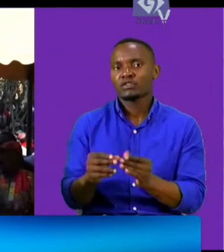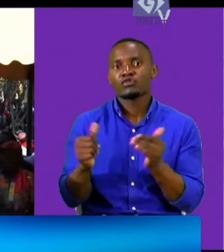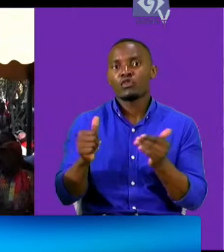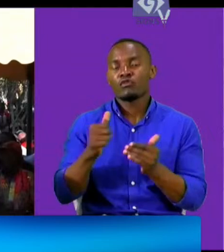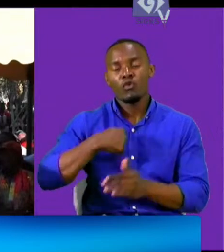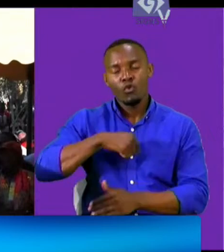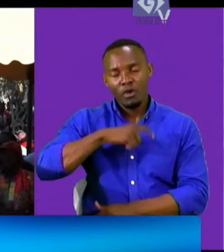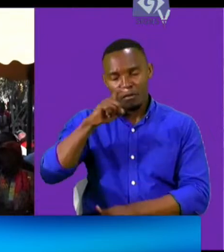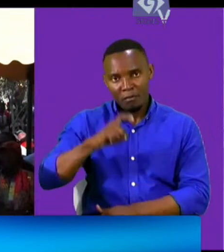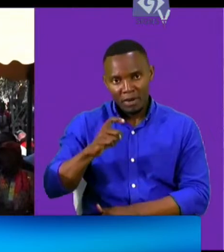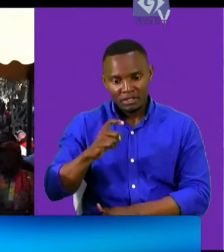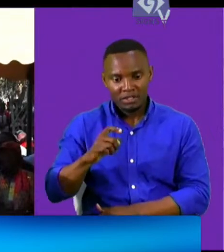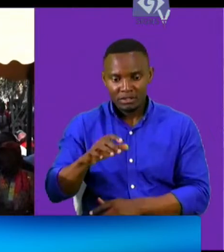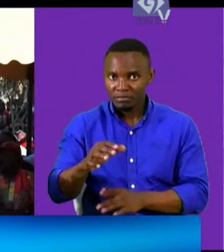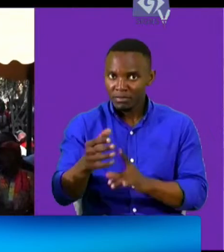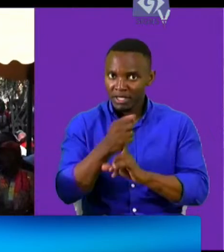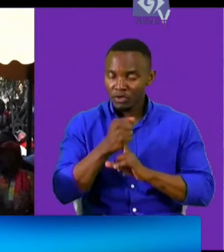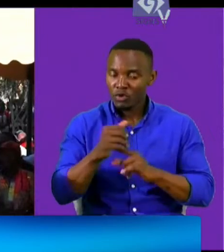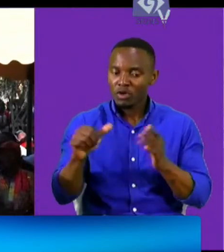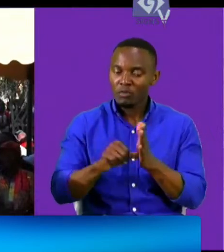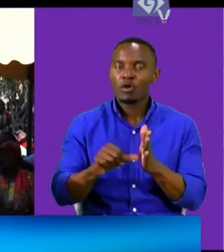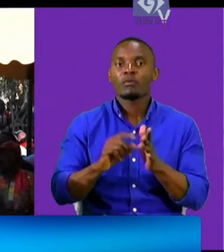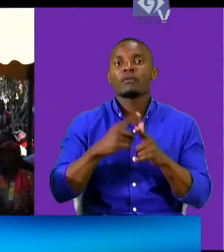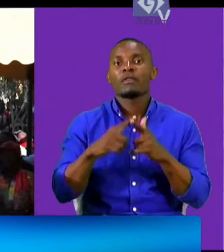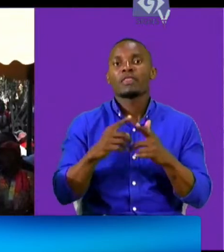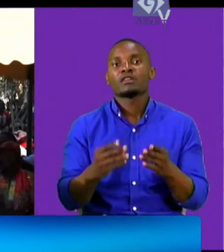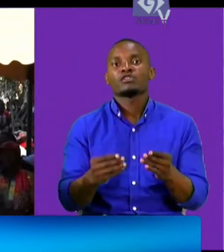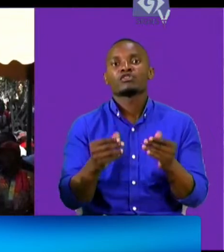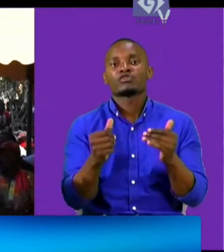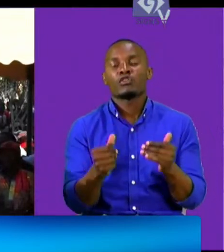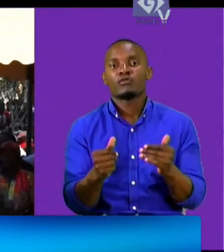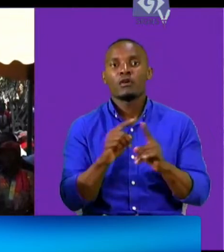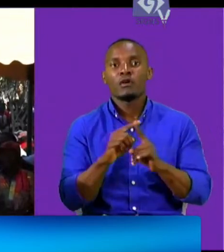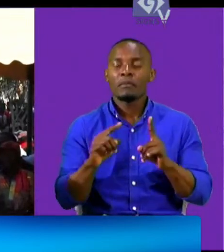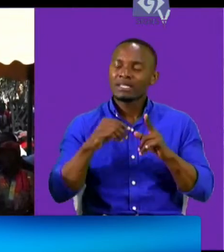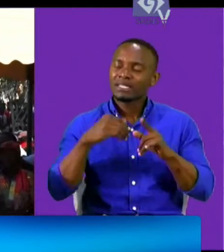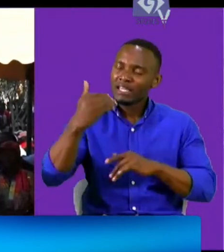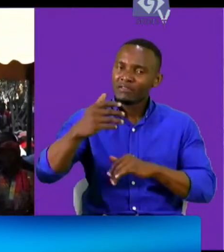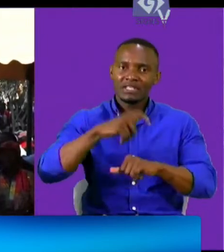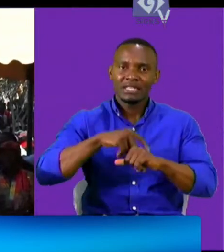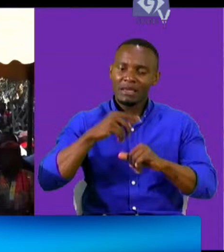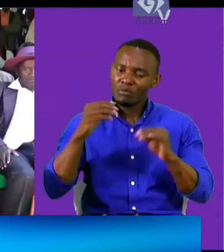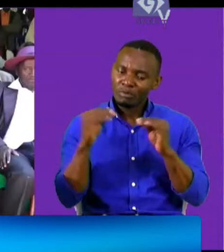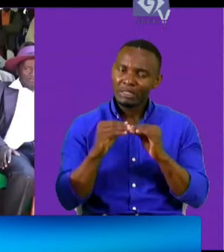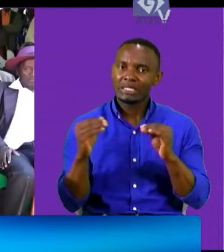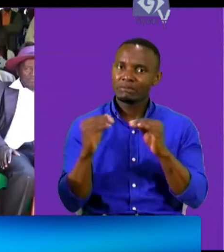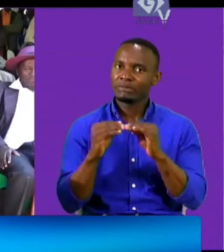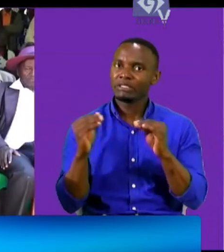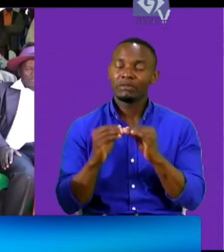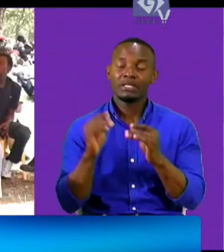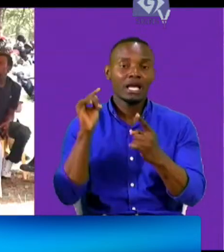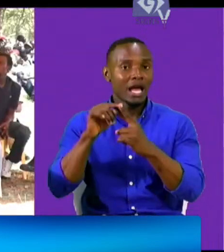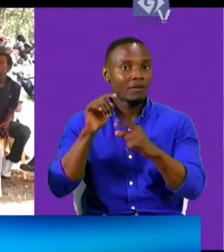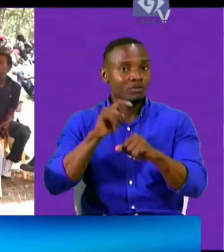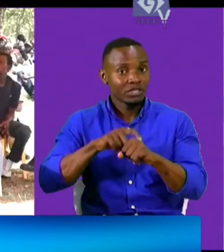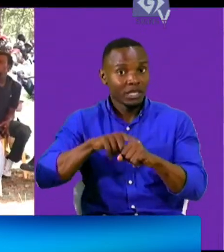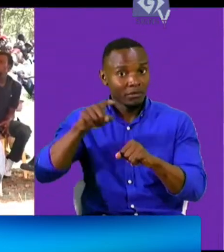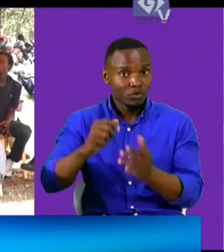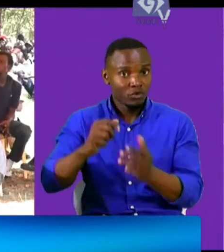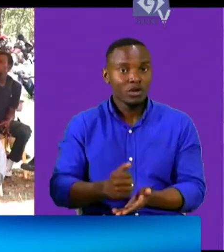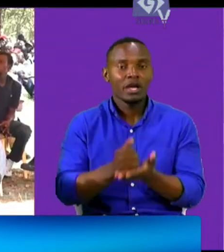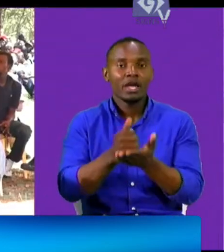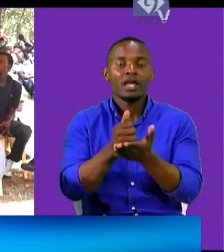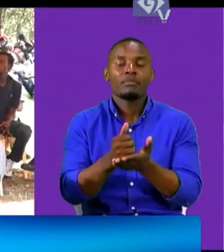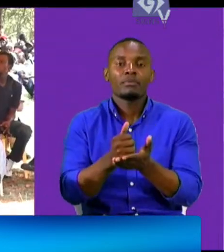is, we solve the problem. Lakini county commission tukiwa hapa na hii mikutano hapa tutakutana until you intervene at your level